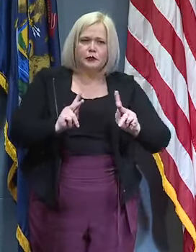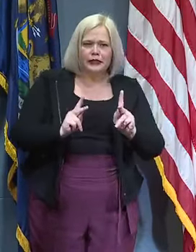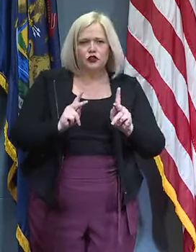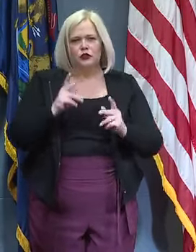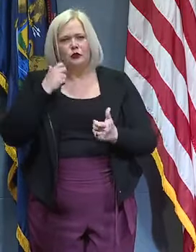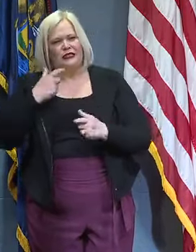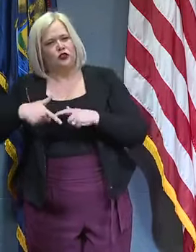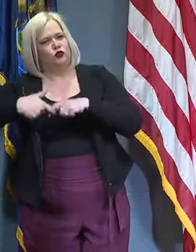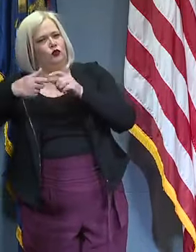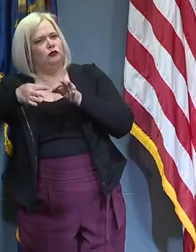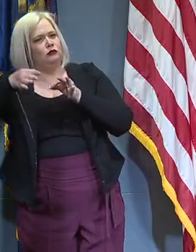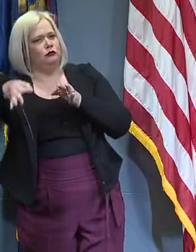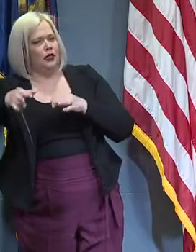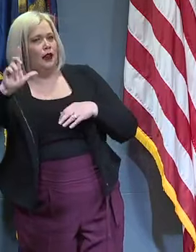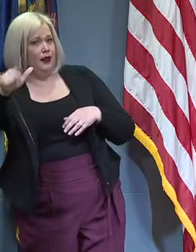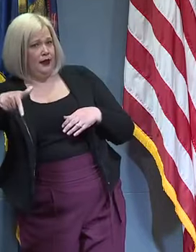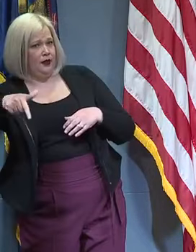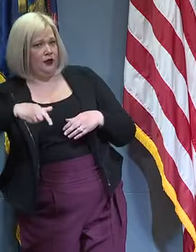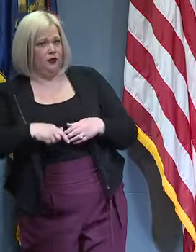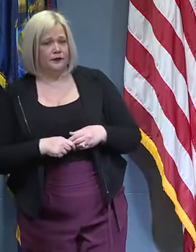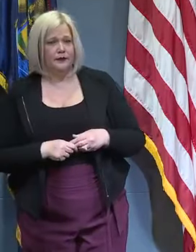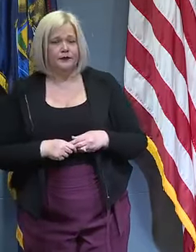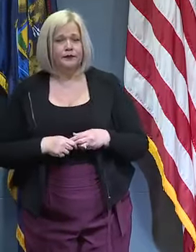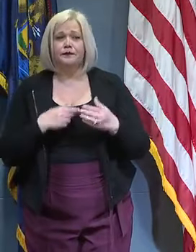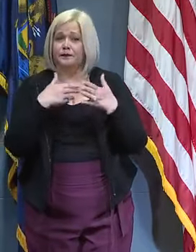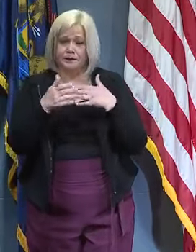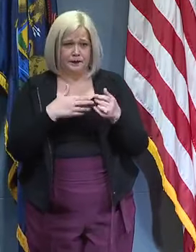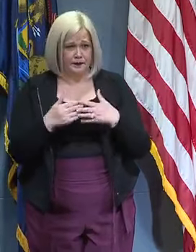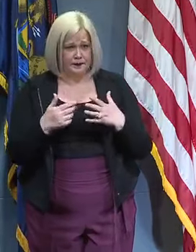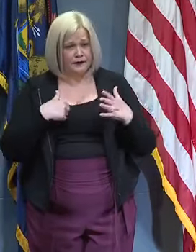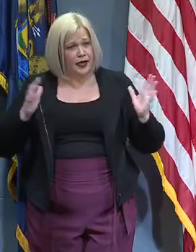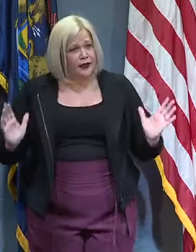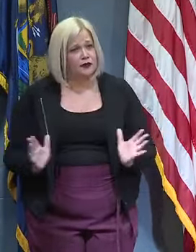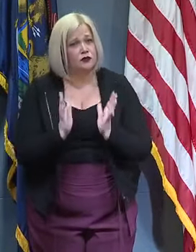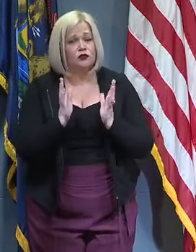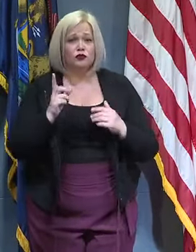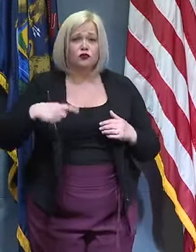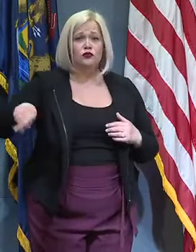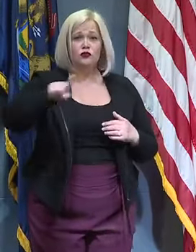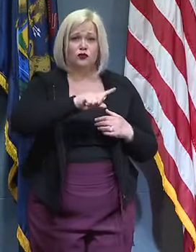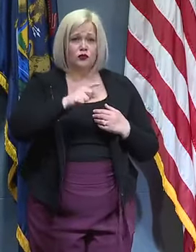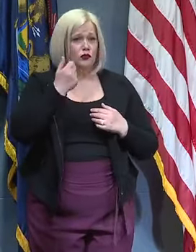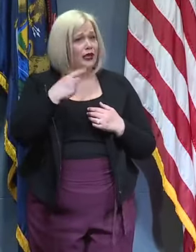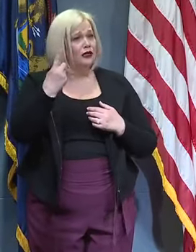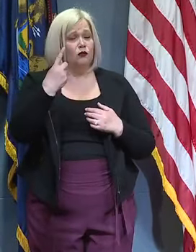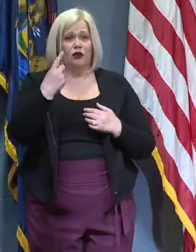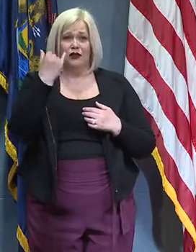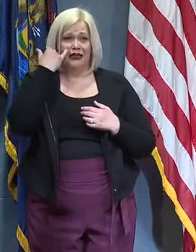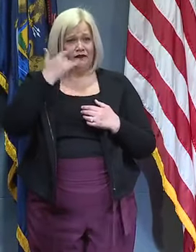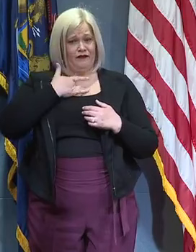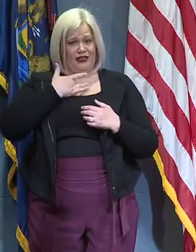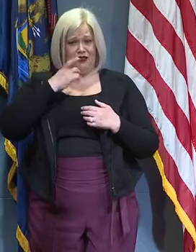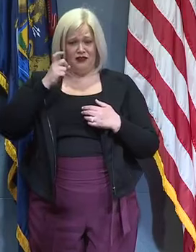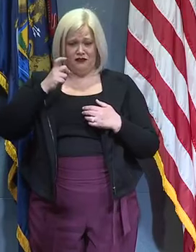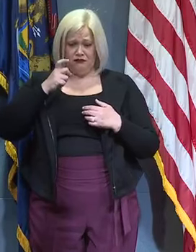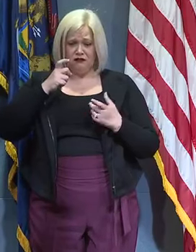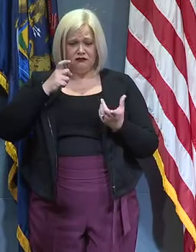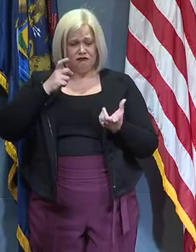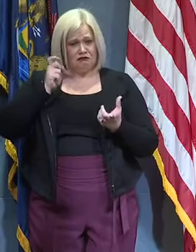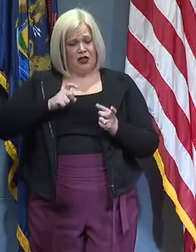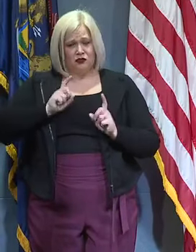and physician leaders. Regardless, I encourage anyone who believes they need to be seen for important